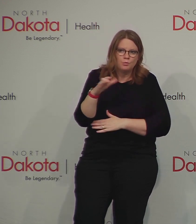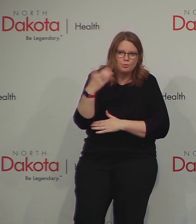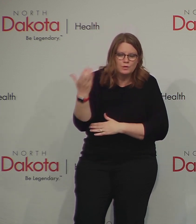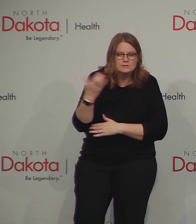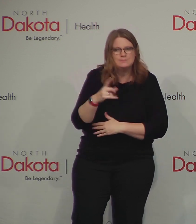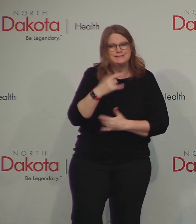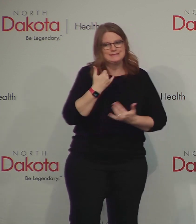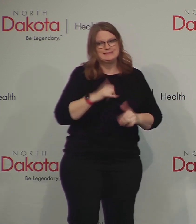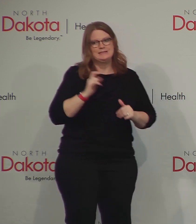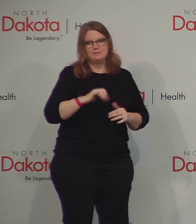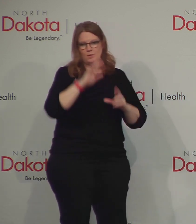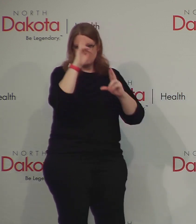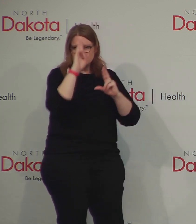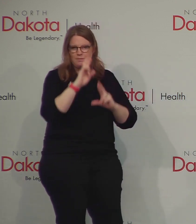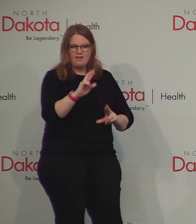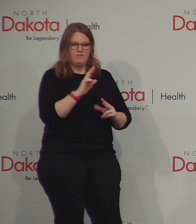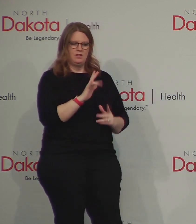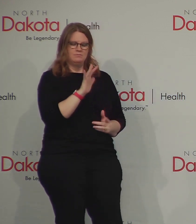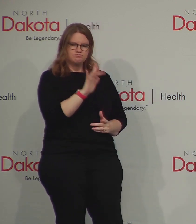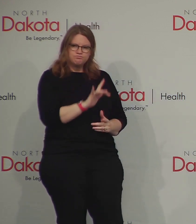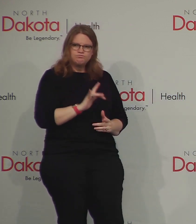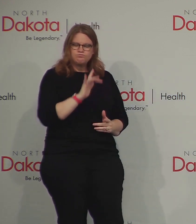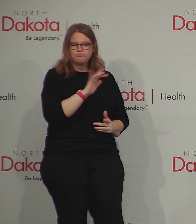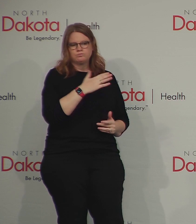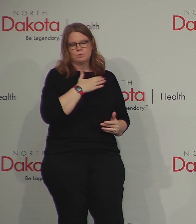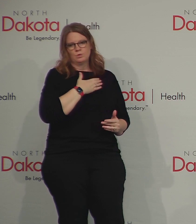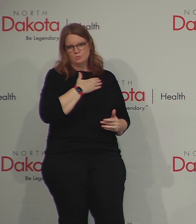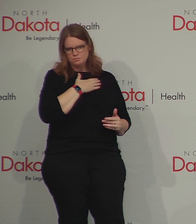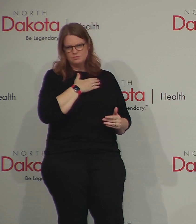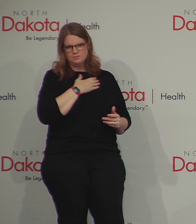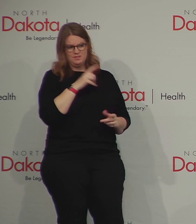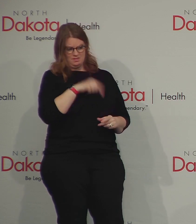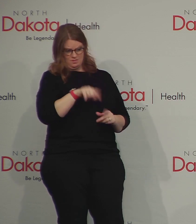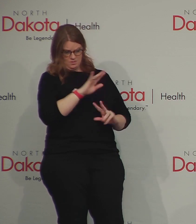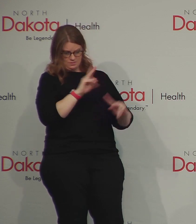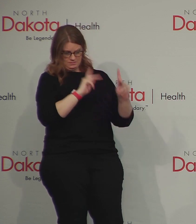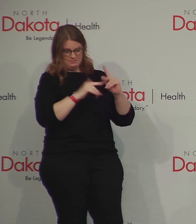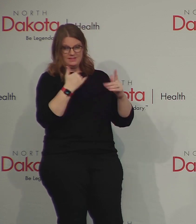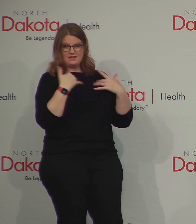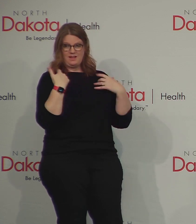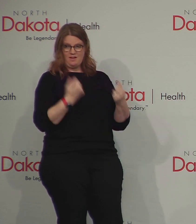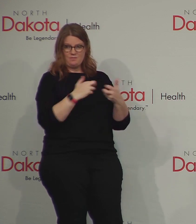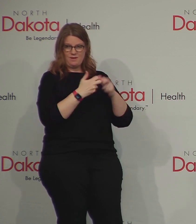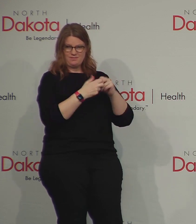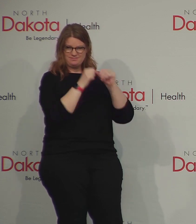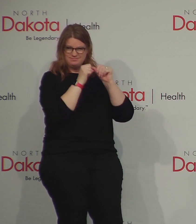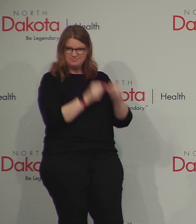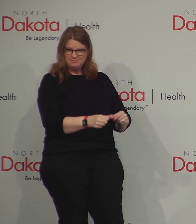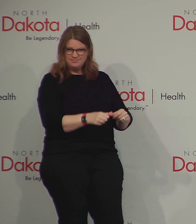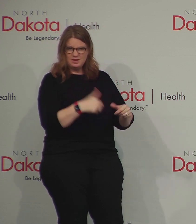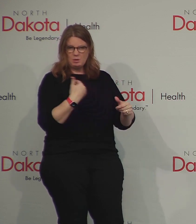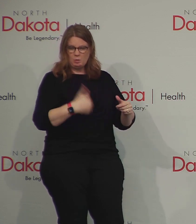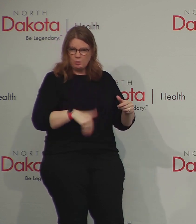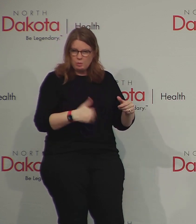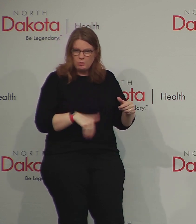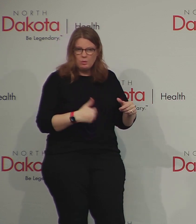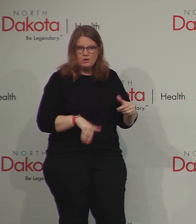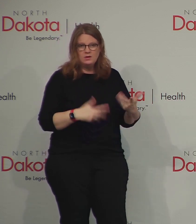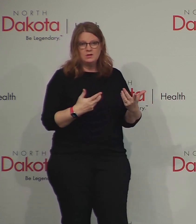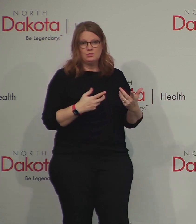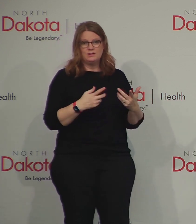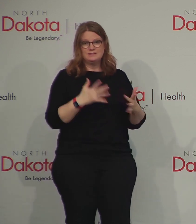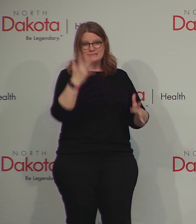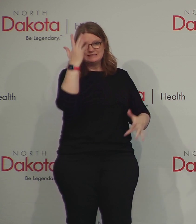thoughtful and respectful and compassionate about those people that have underlying conditions where this disease is